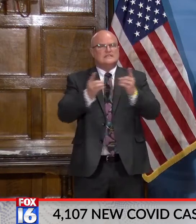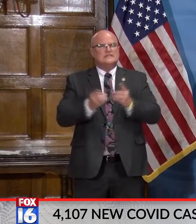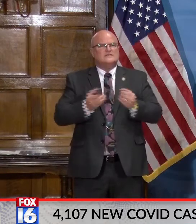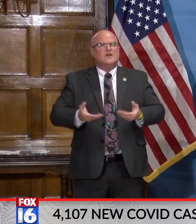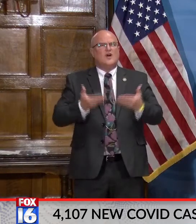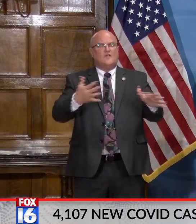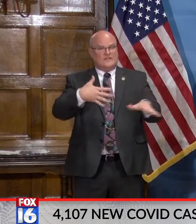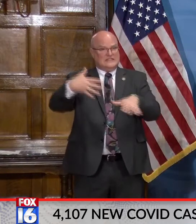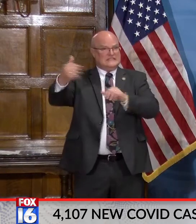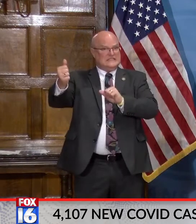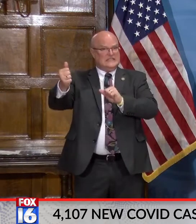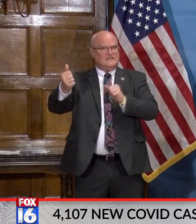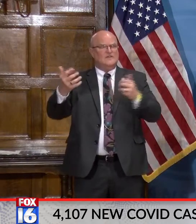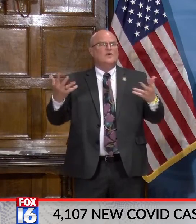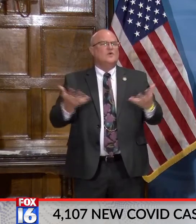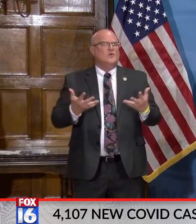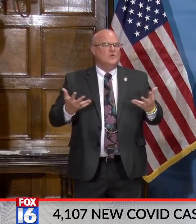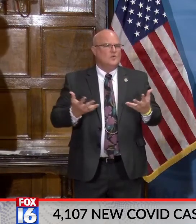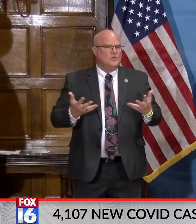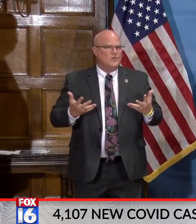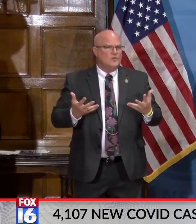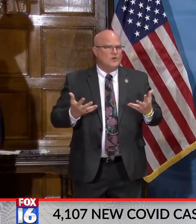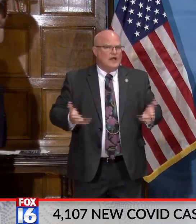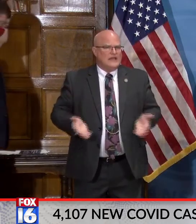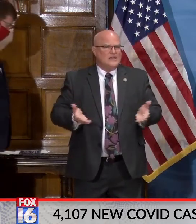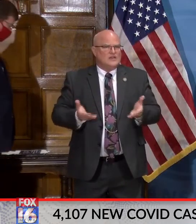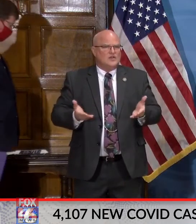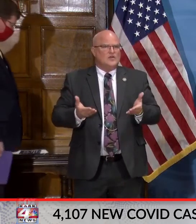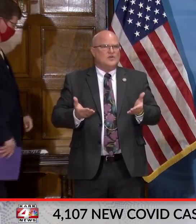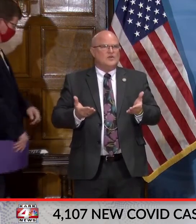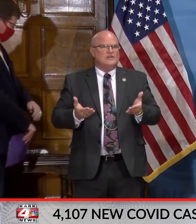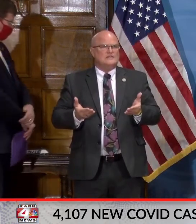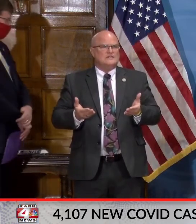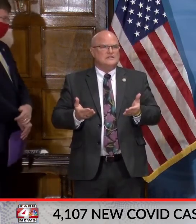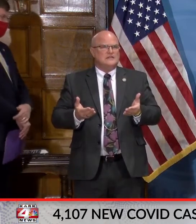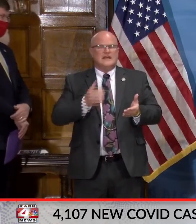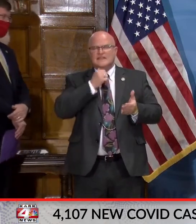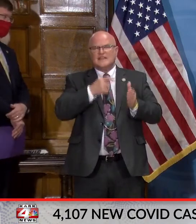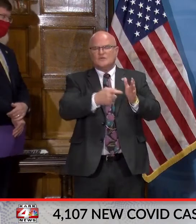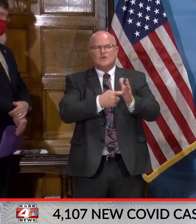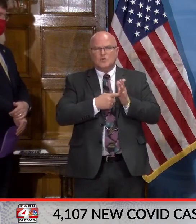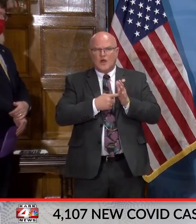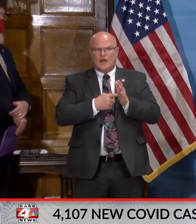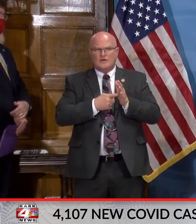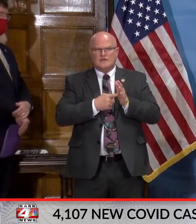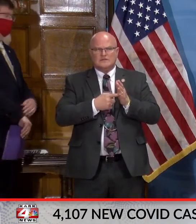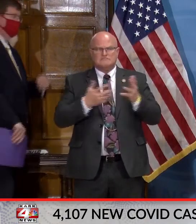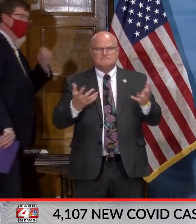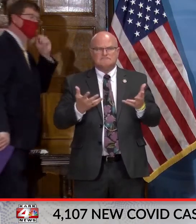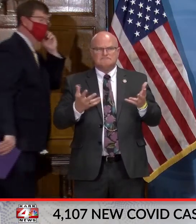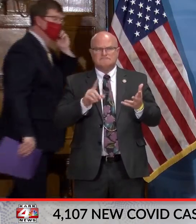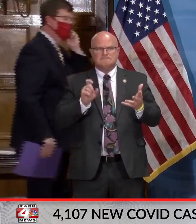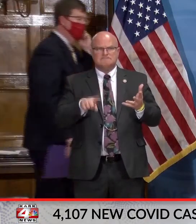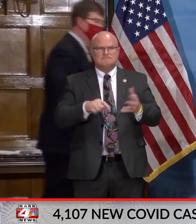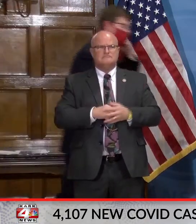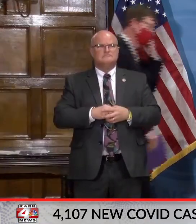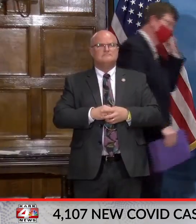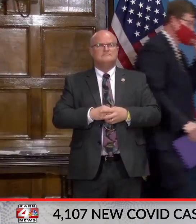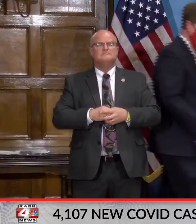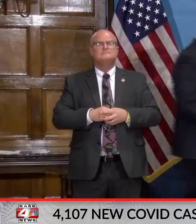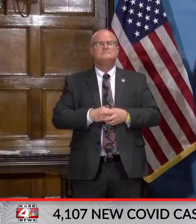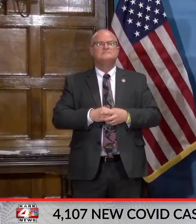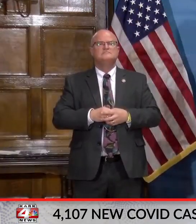leave. I want to see why encourage this rather than require them to provide this leave?